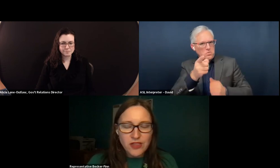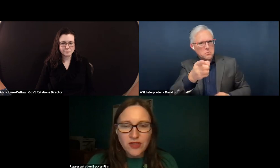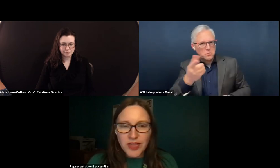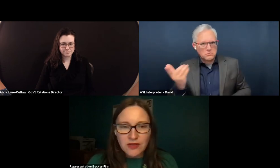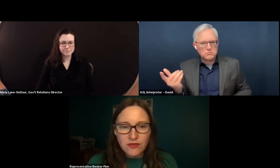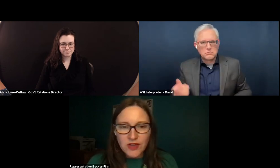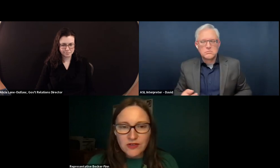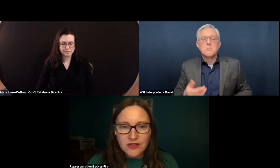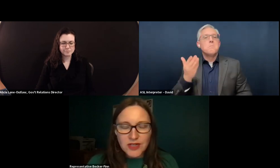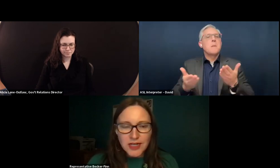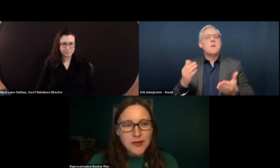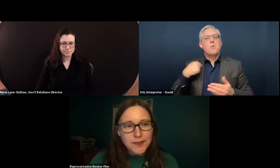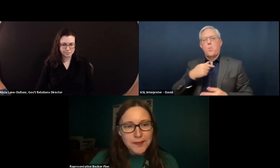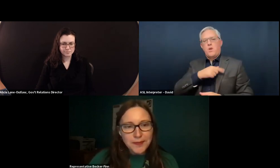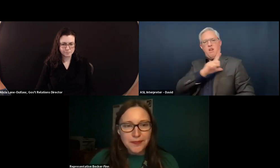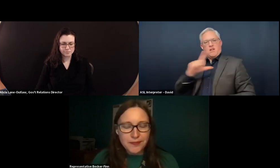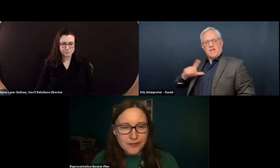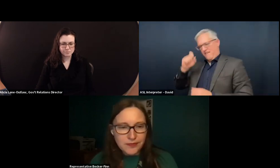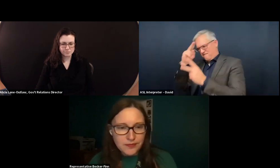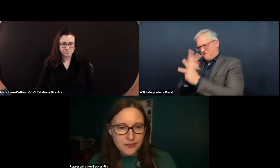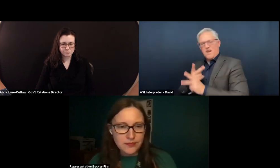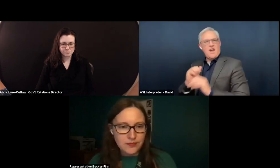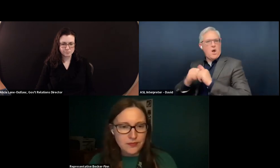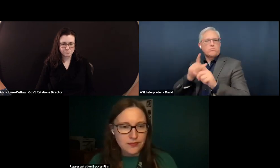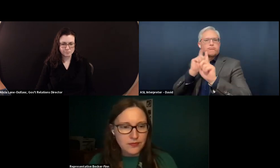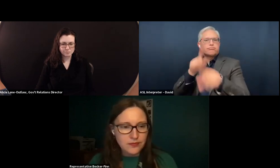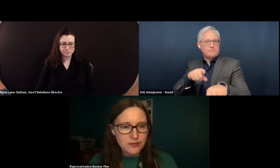a legislative fix needed.